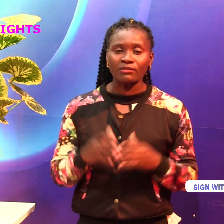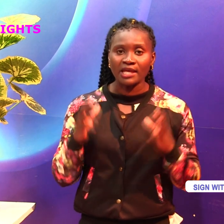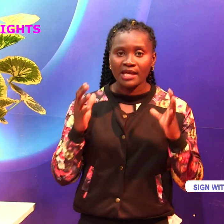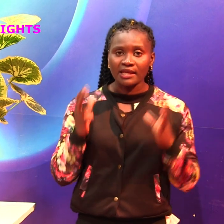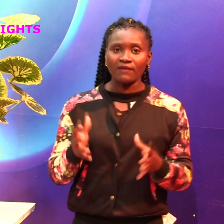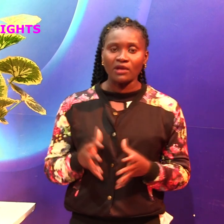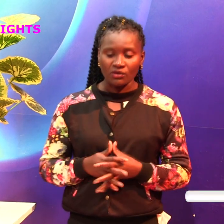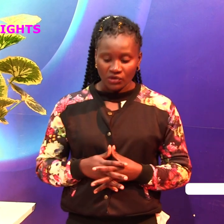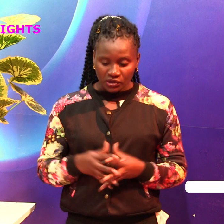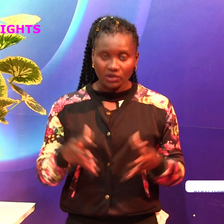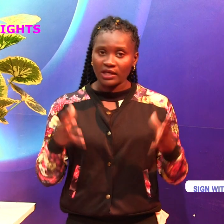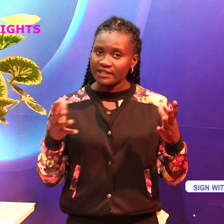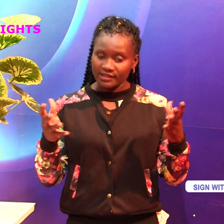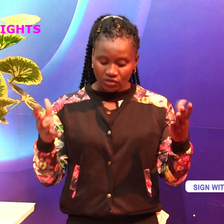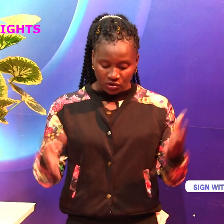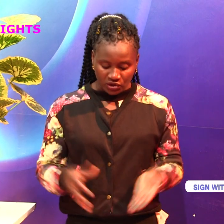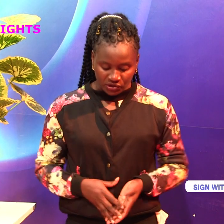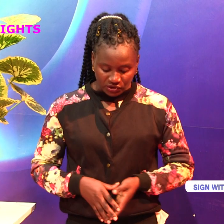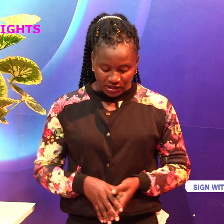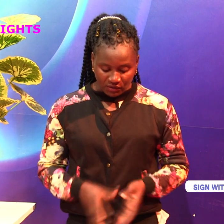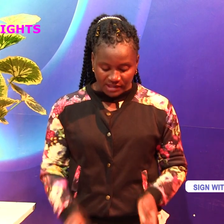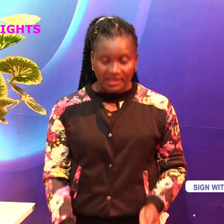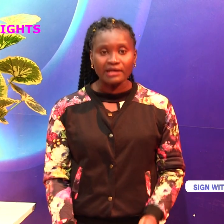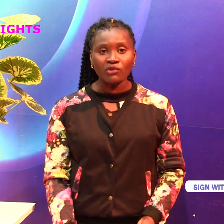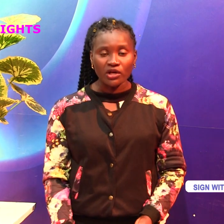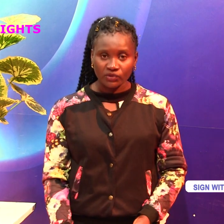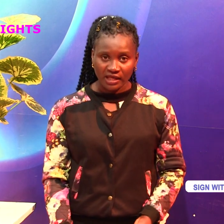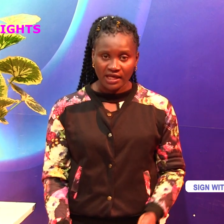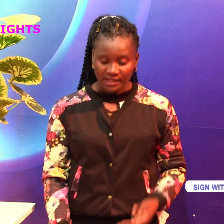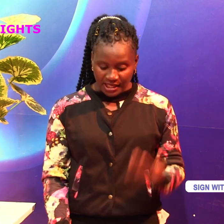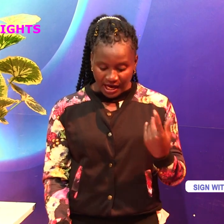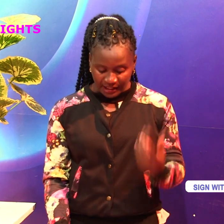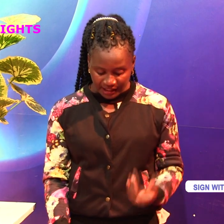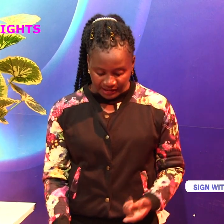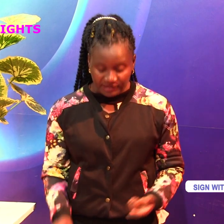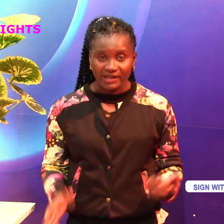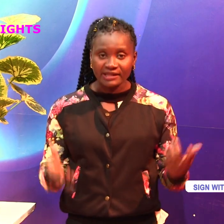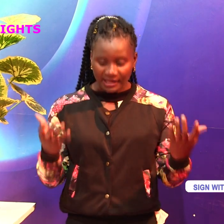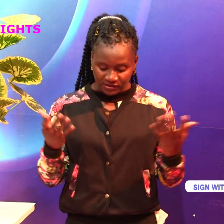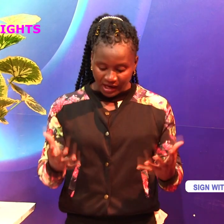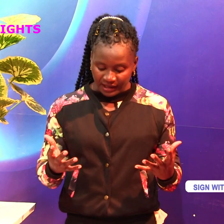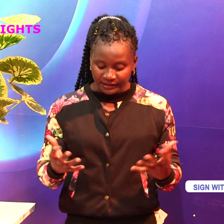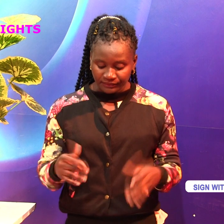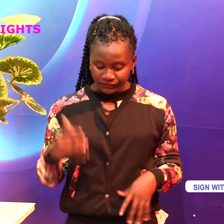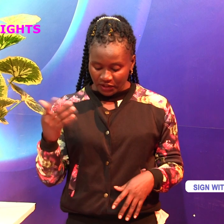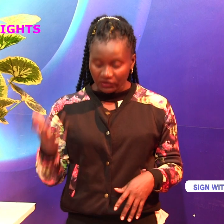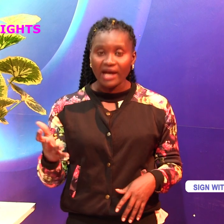be giving you. So let us go. So the words that I'm going to sign, these words are child,